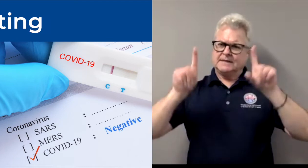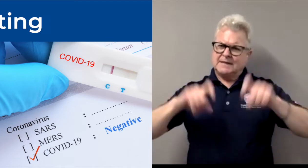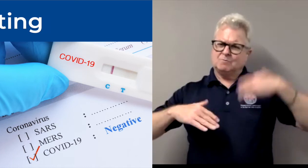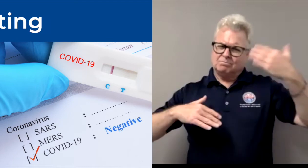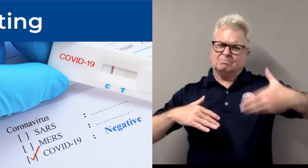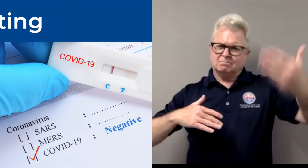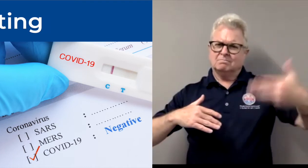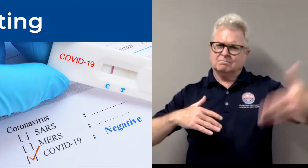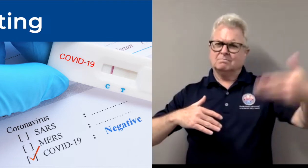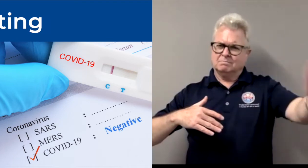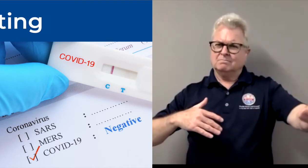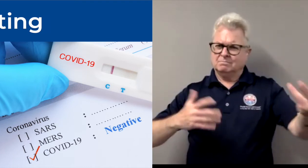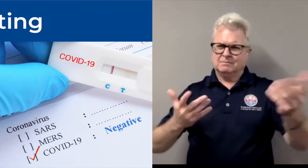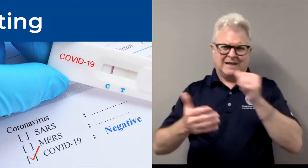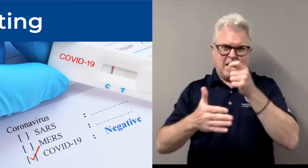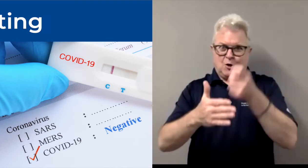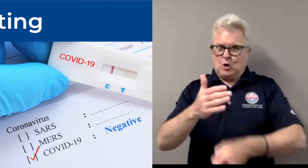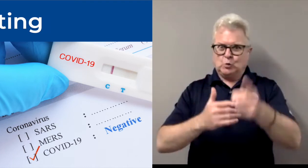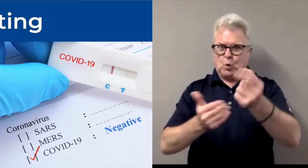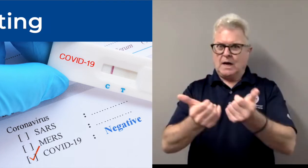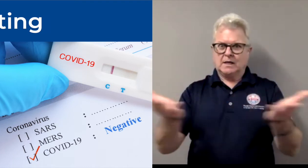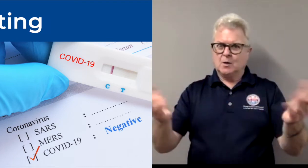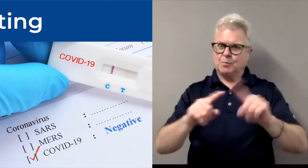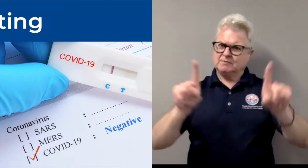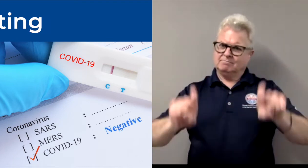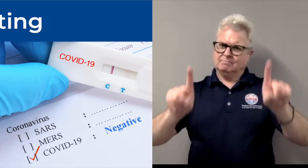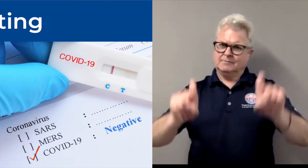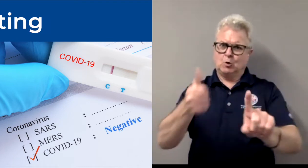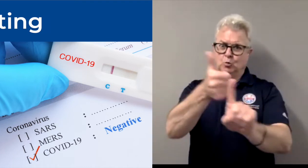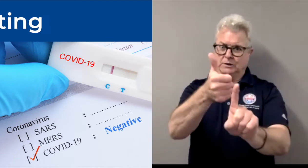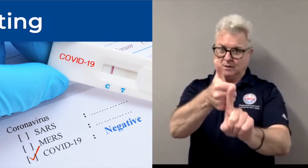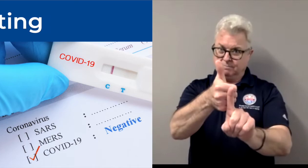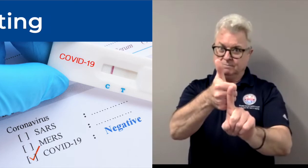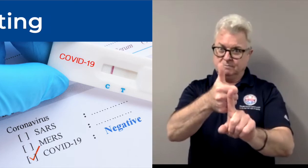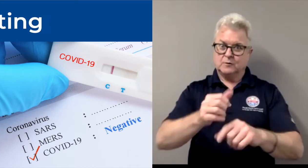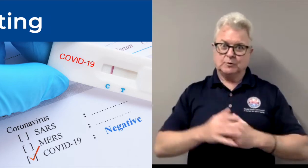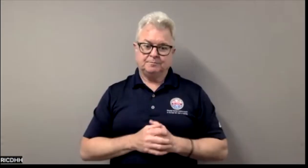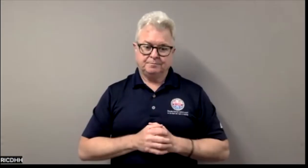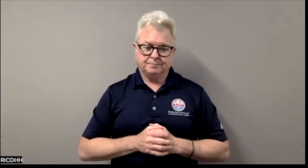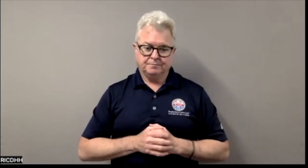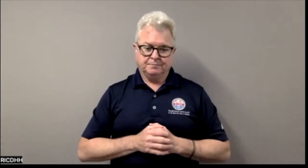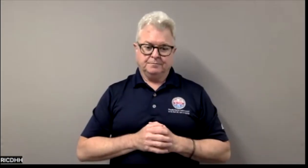you're asymptomatic. So please periodically do a lot of self-testing. It doesn't cost you any money to do a test.